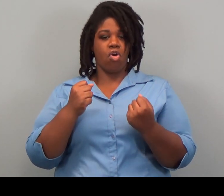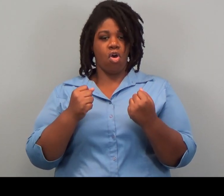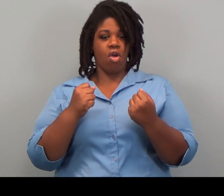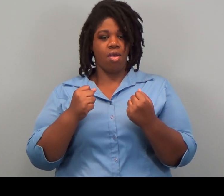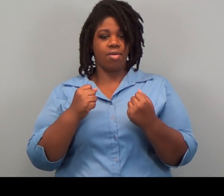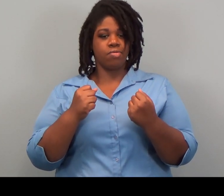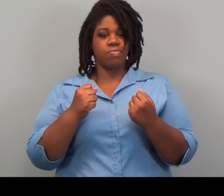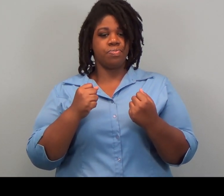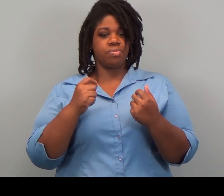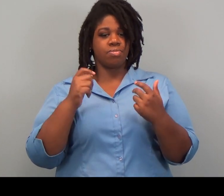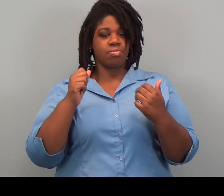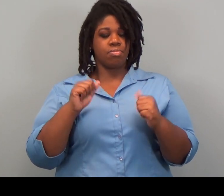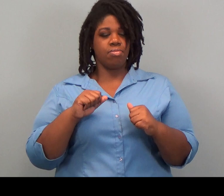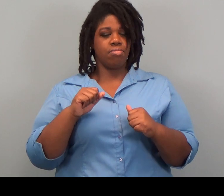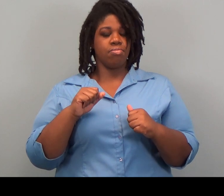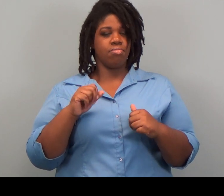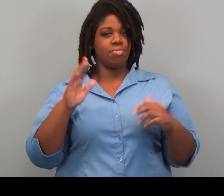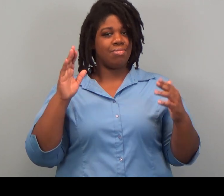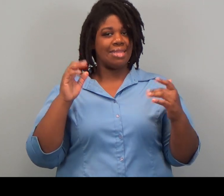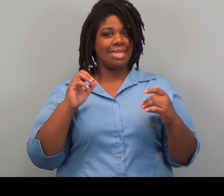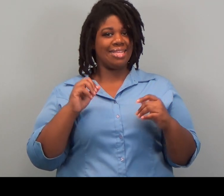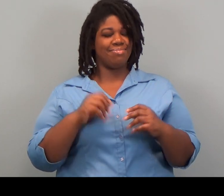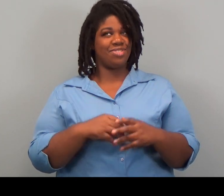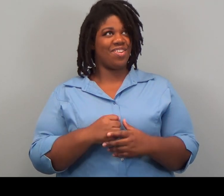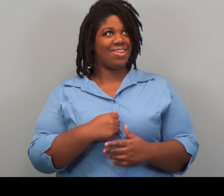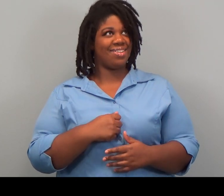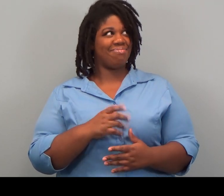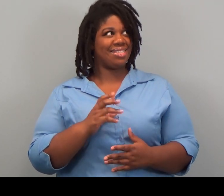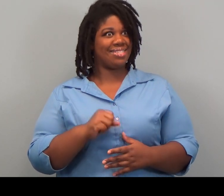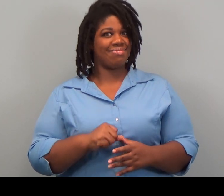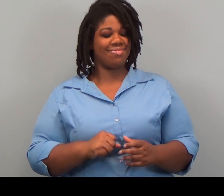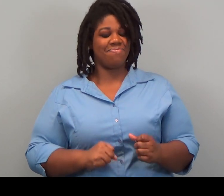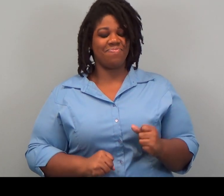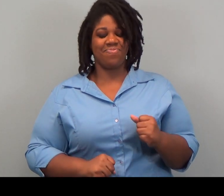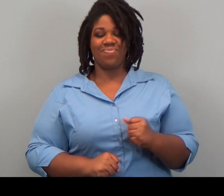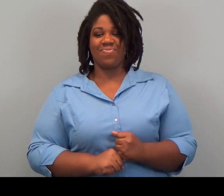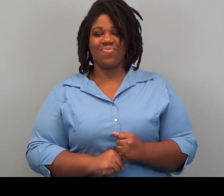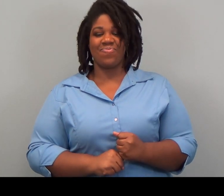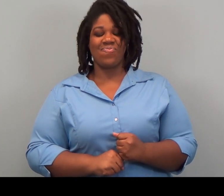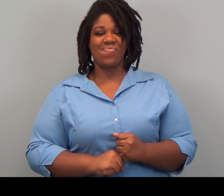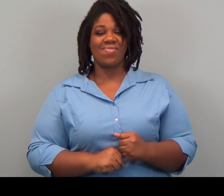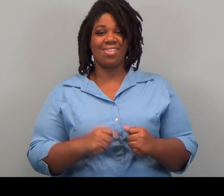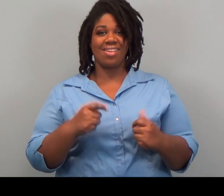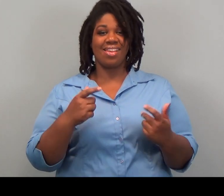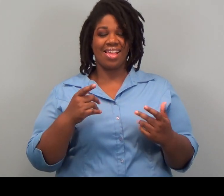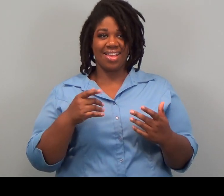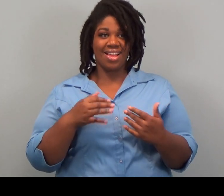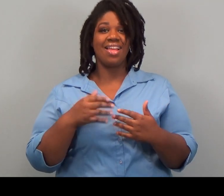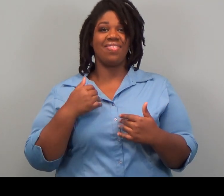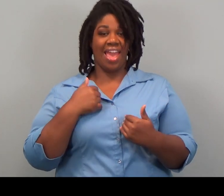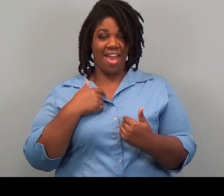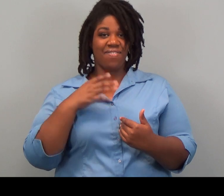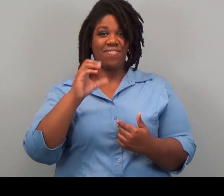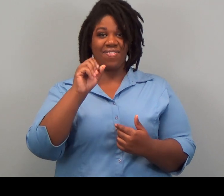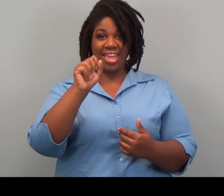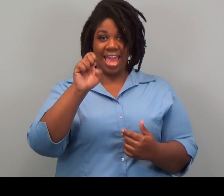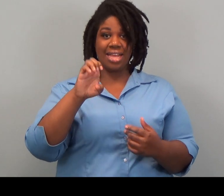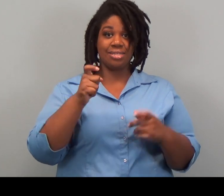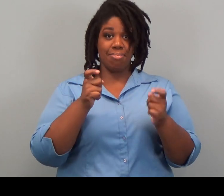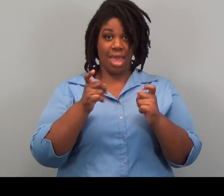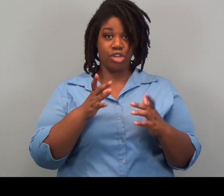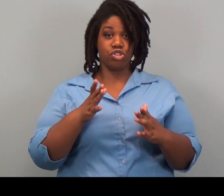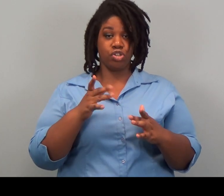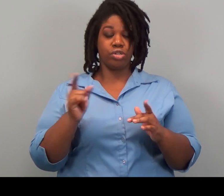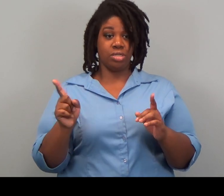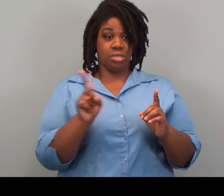$12,000. And then they have a case manager for 5 years. And I think what's really special when it comes to the work with the credit